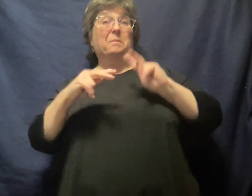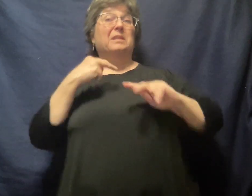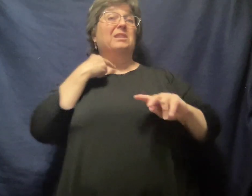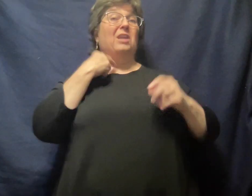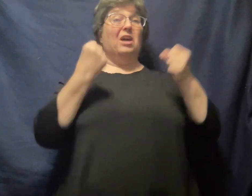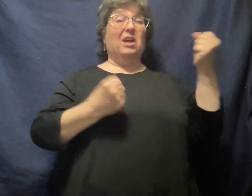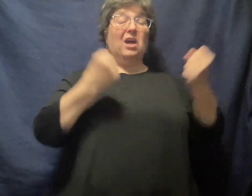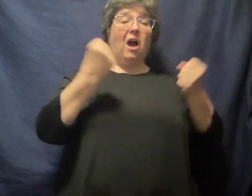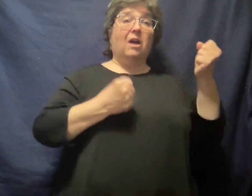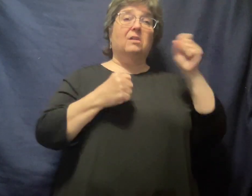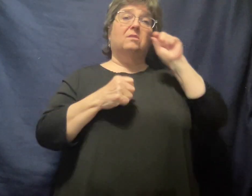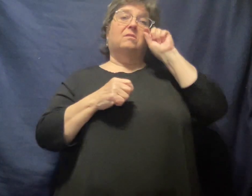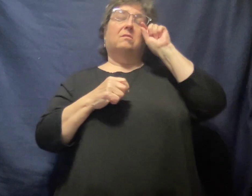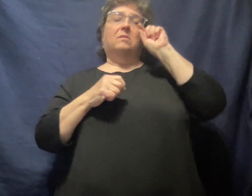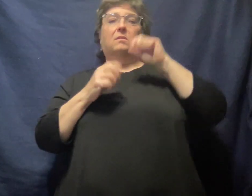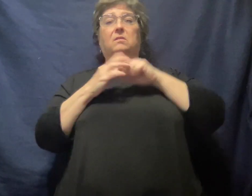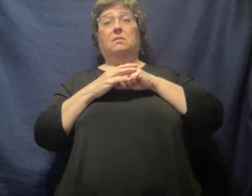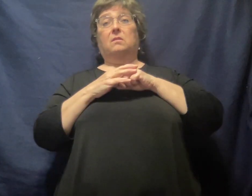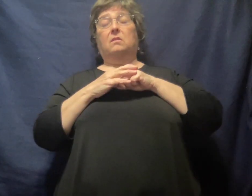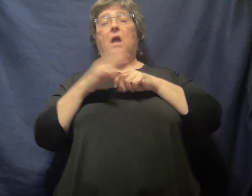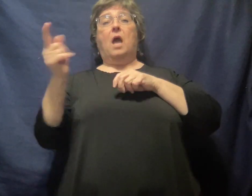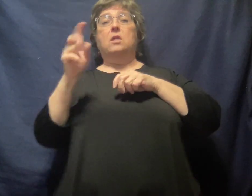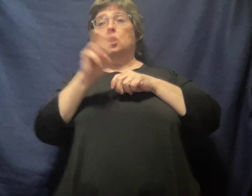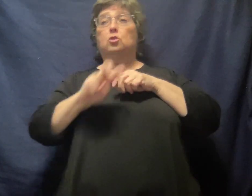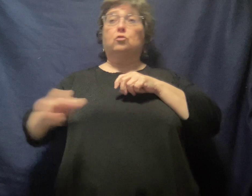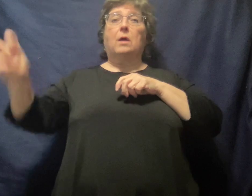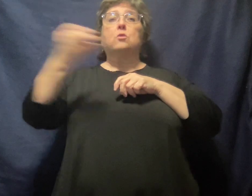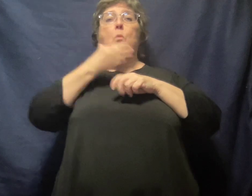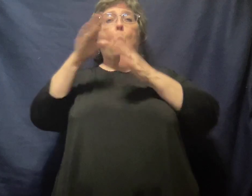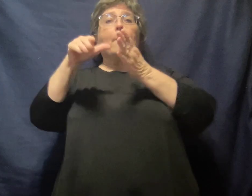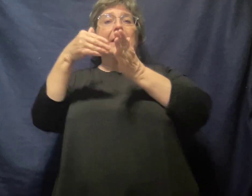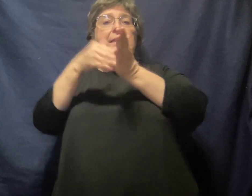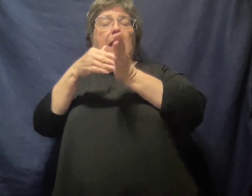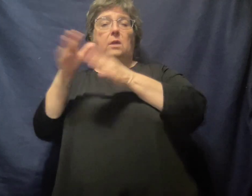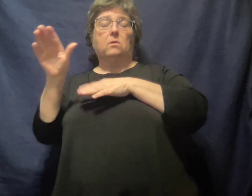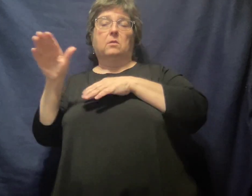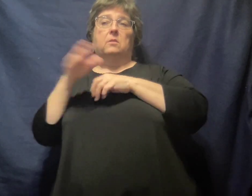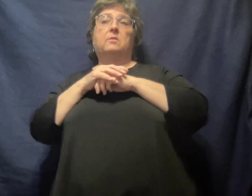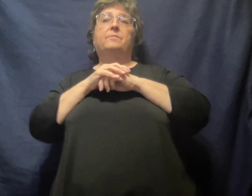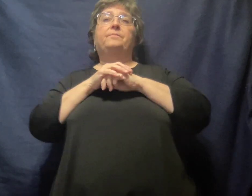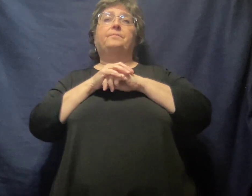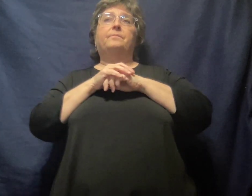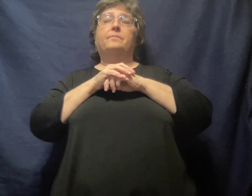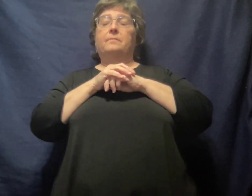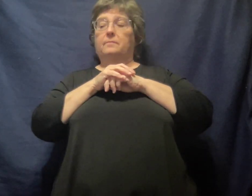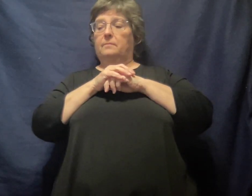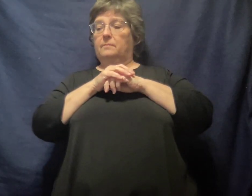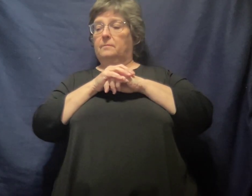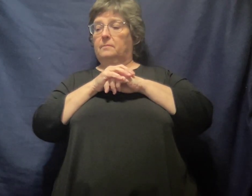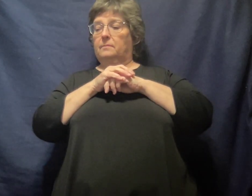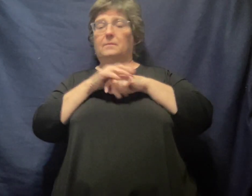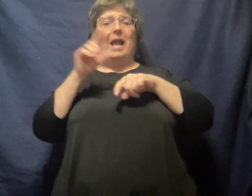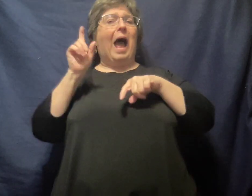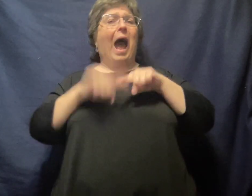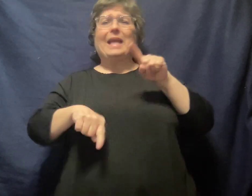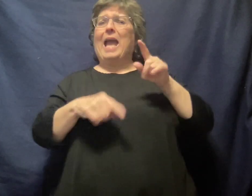cars and transporting them to warming shelters. I can't reiterate even more